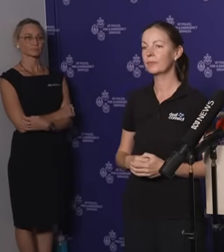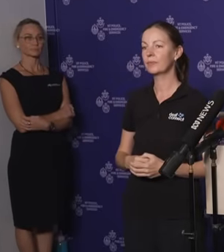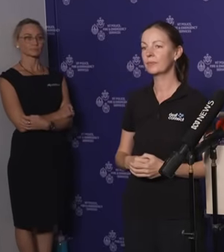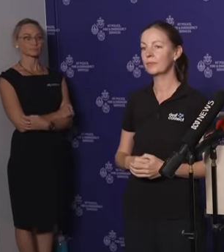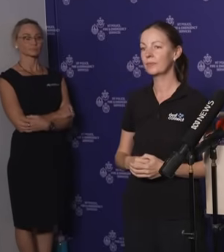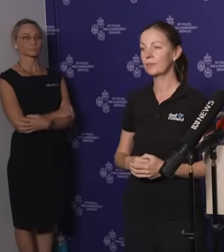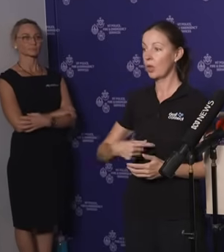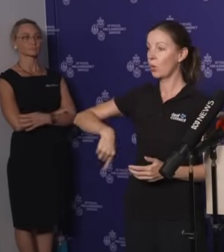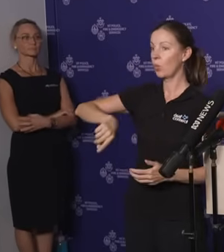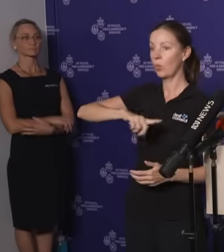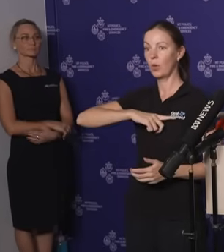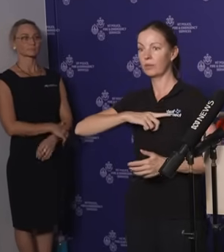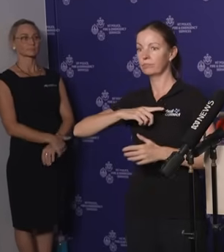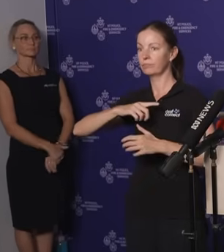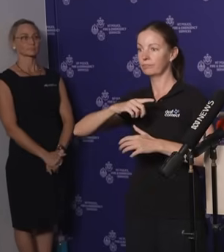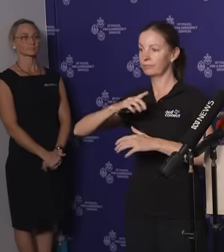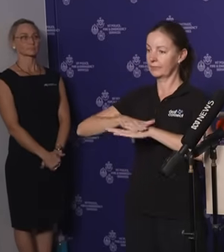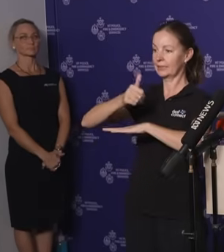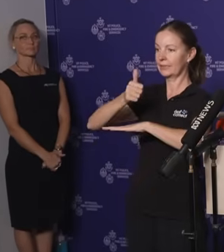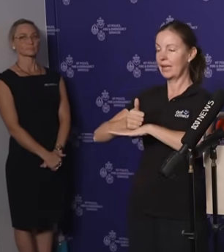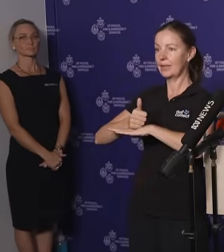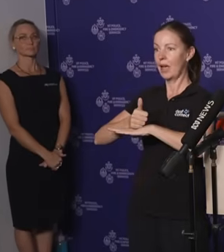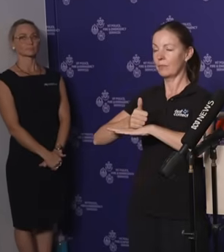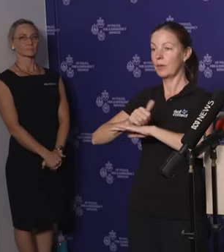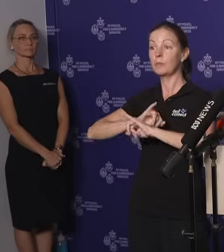We are standing up an emergency hotline,